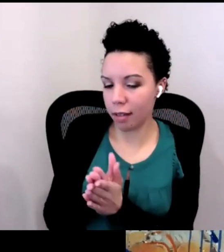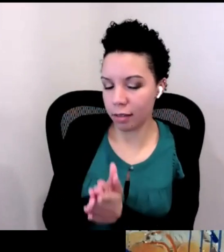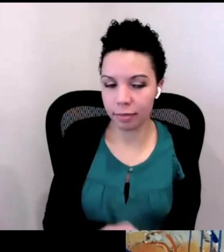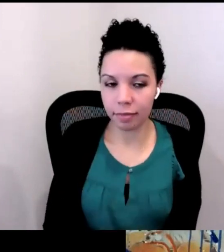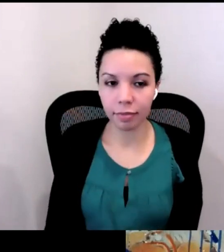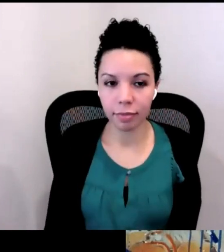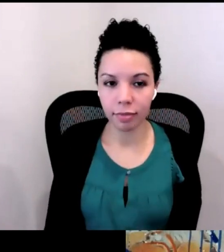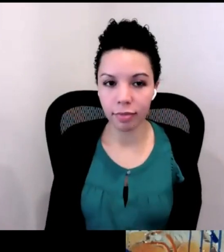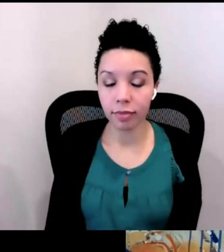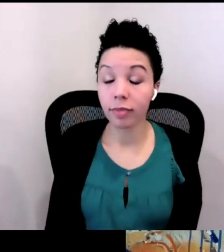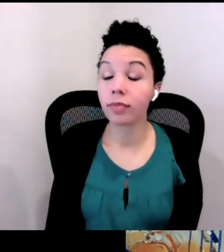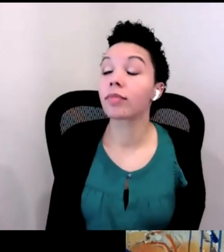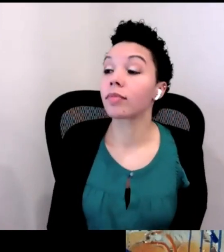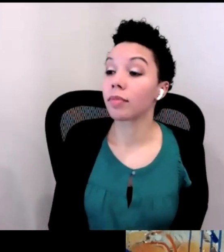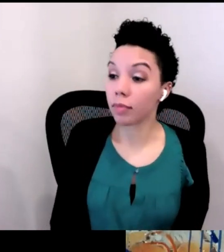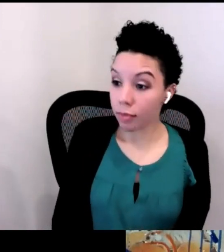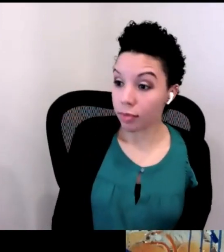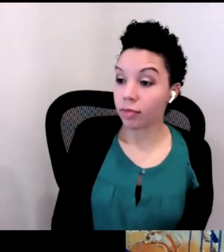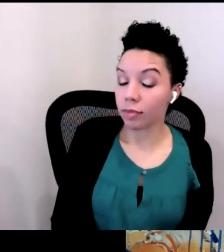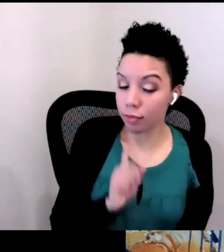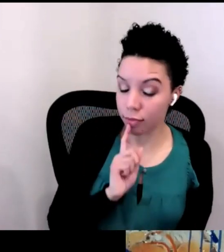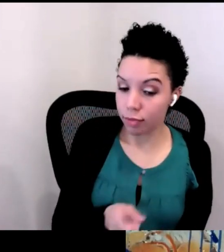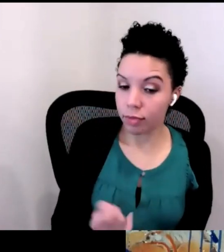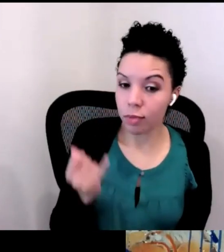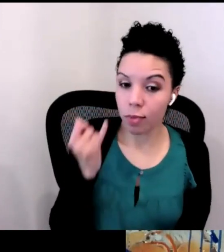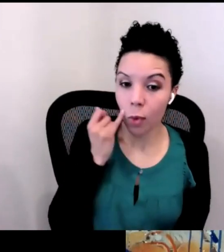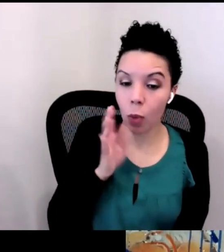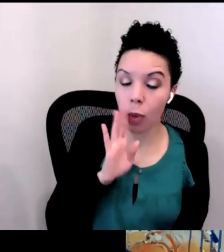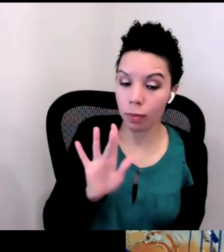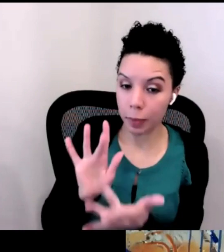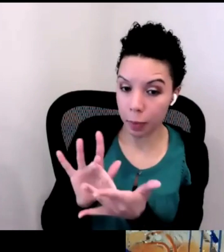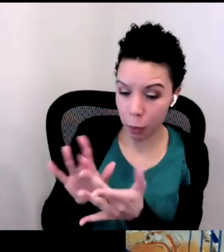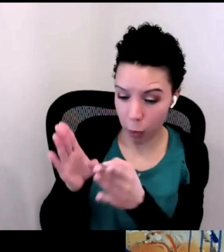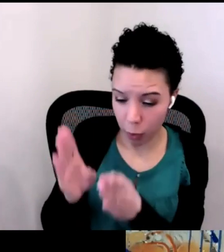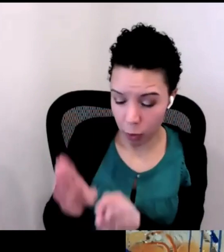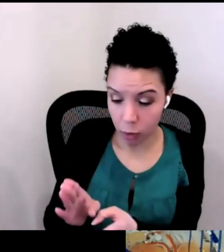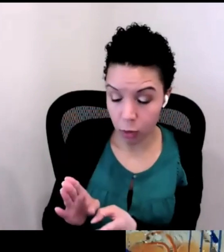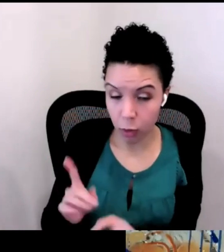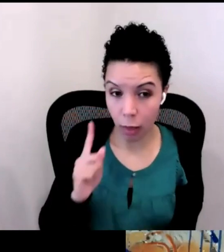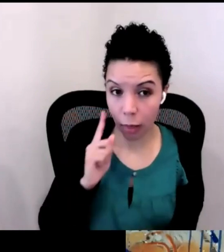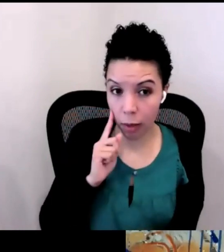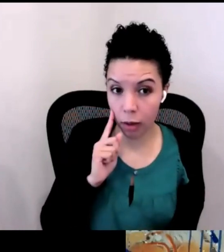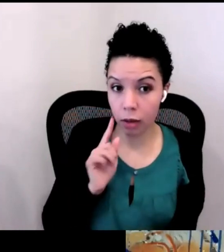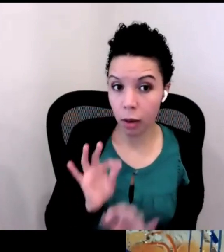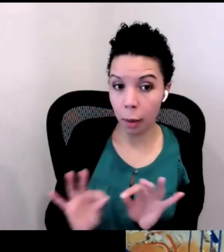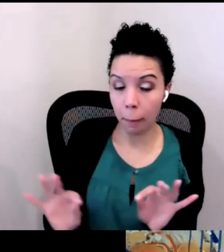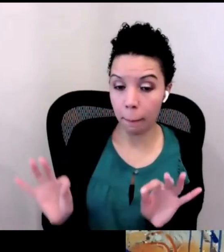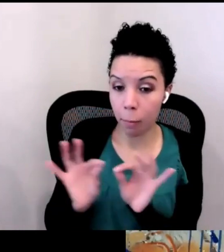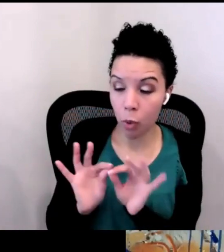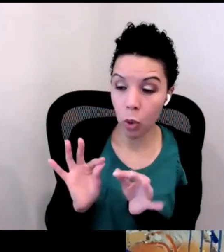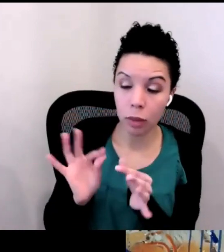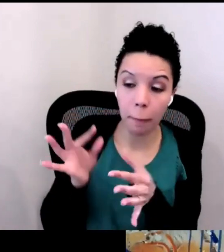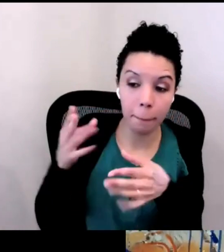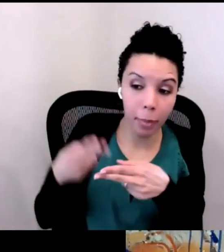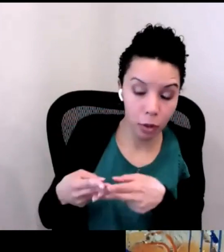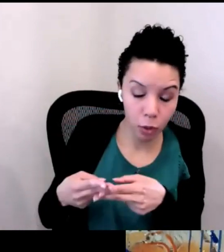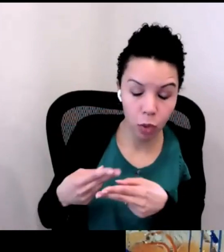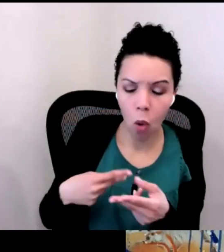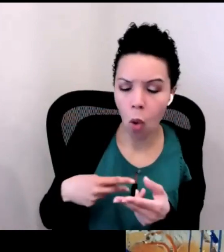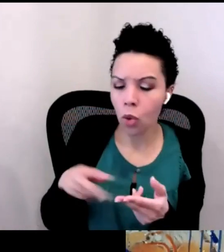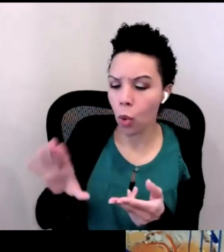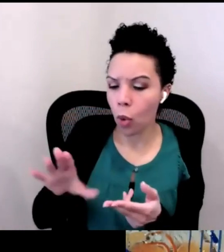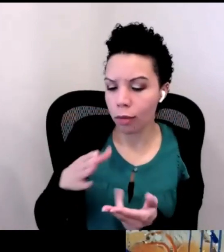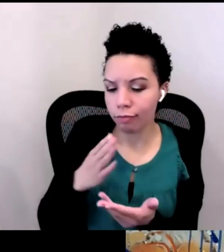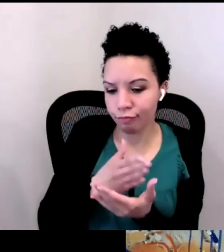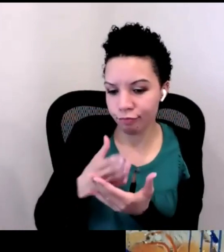to reach out to someone, wouldn't it be smart to say, I looked through your portfolio, I listened to